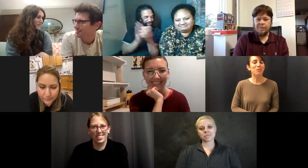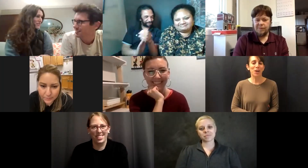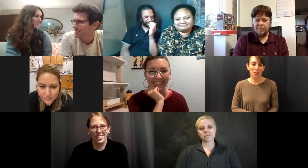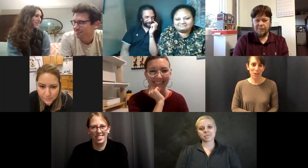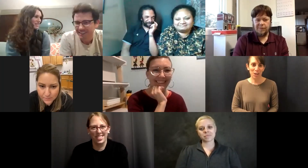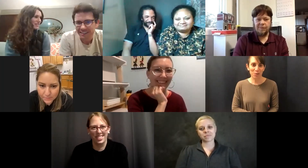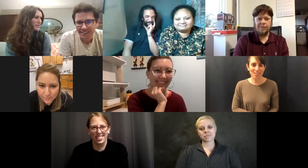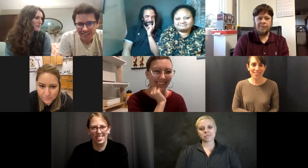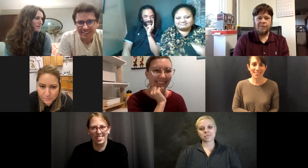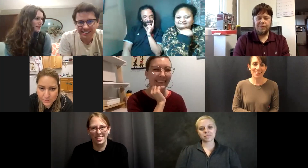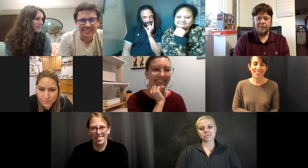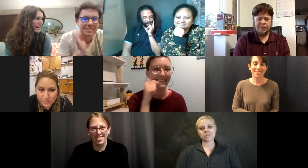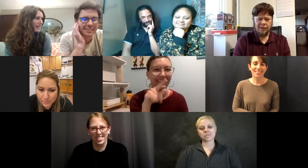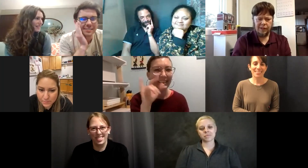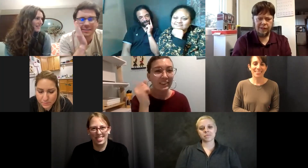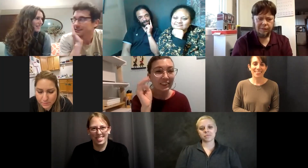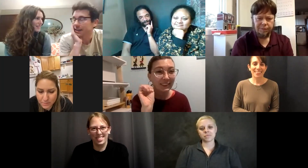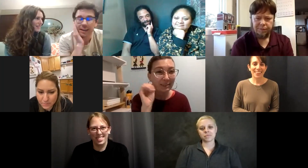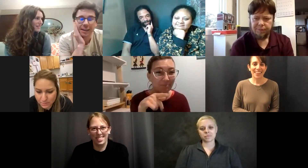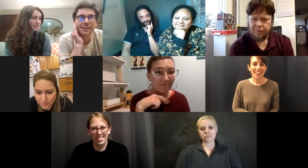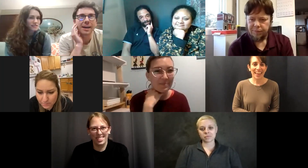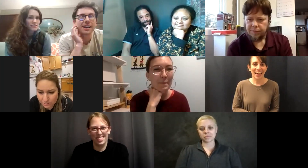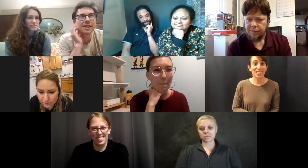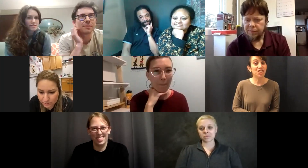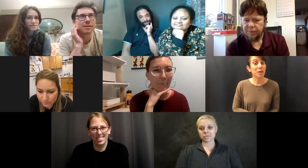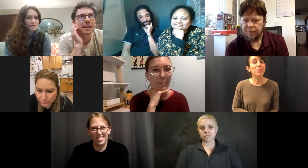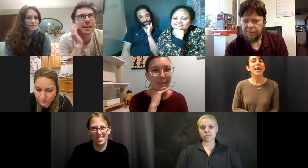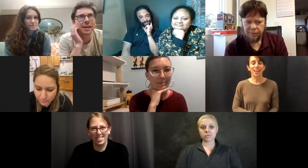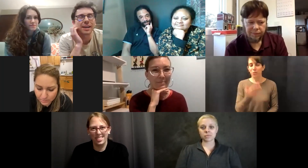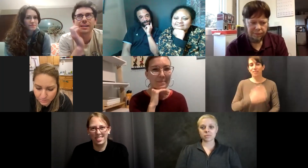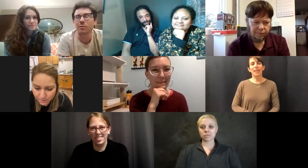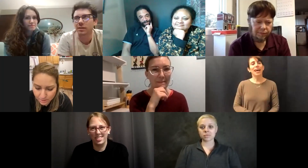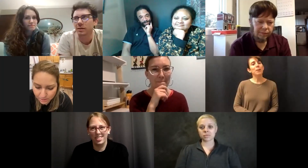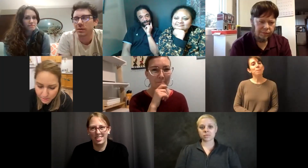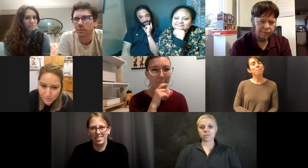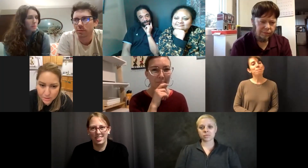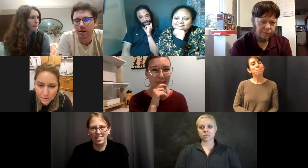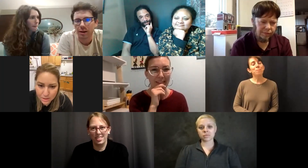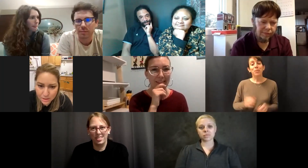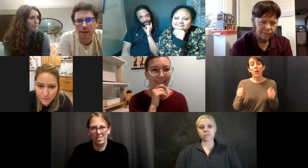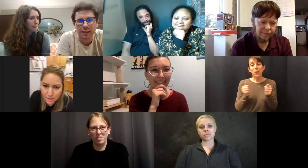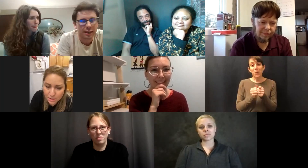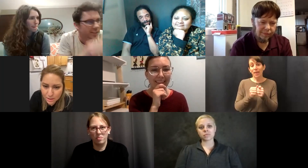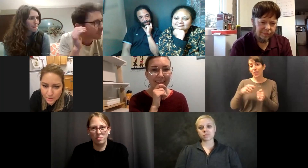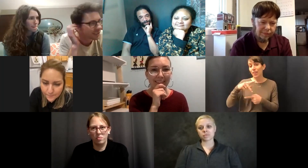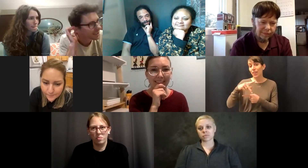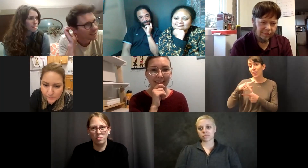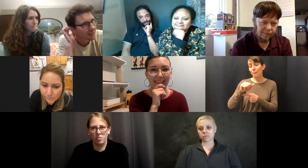That's very cute. Yeah, and Yeah. and with the PIP program